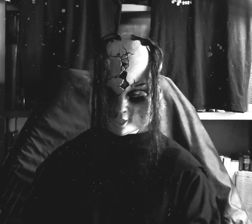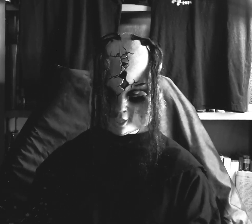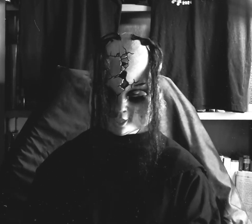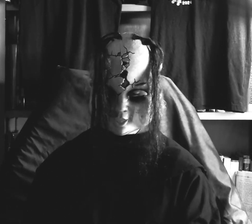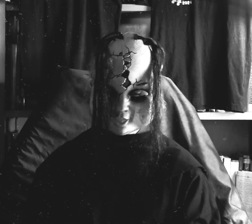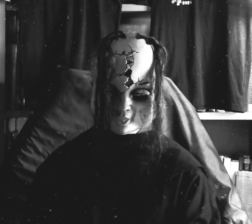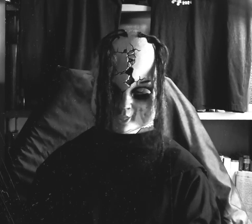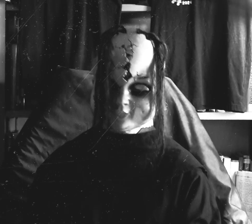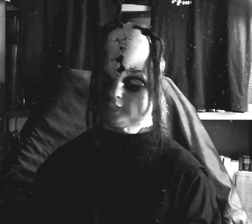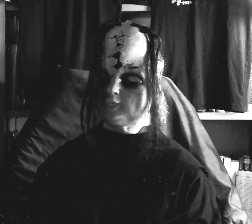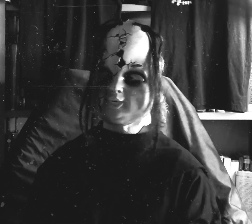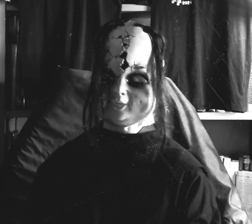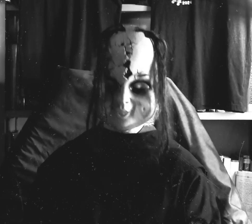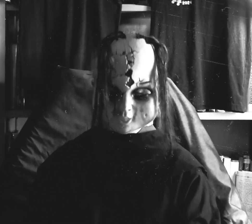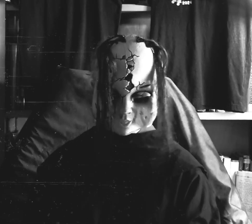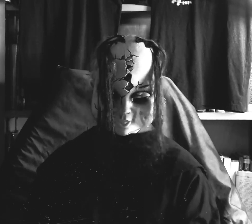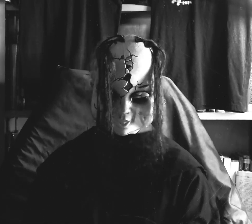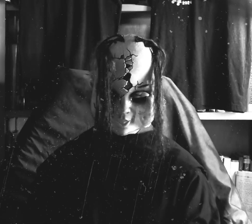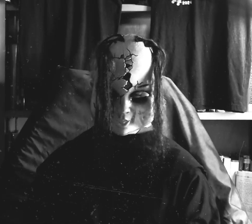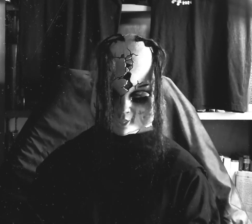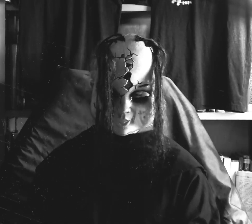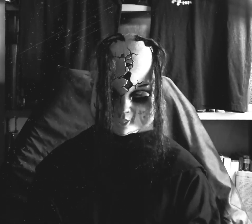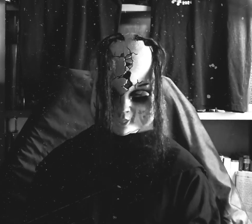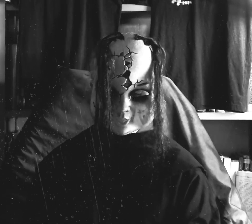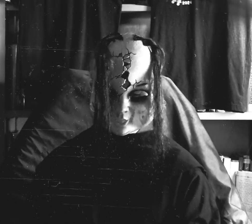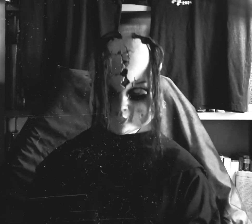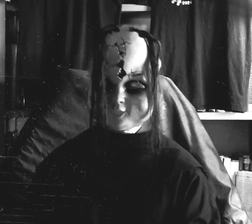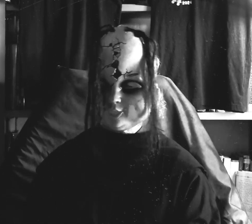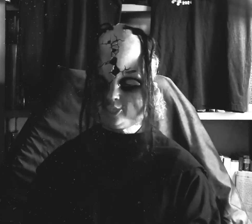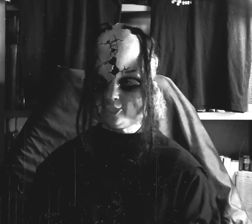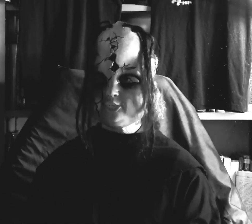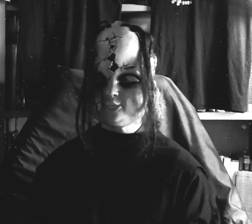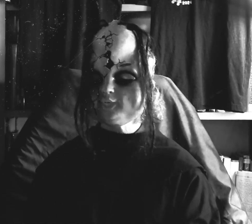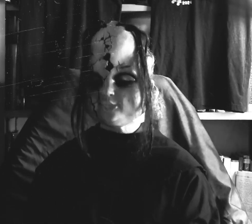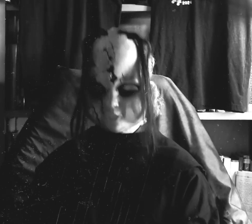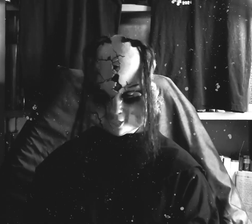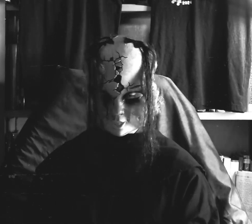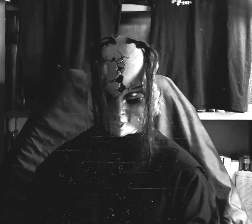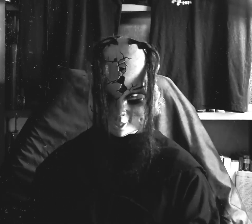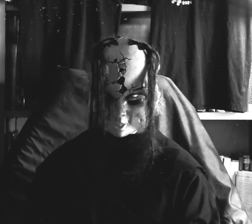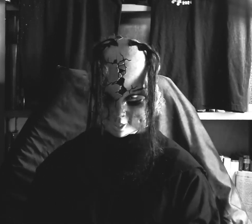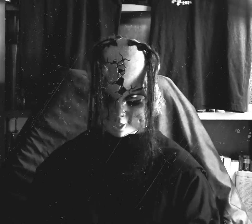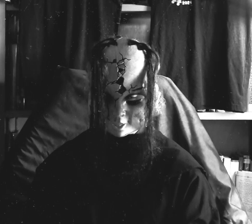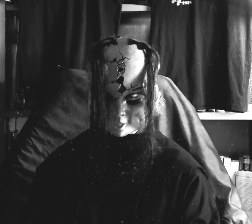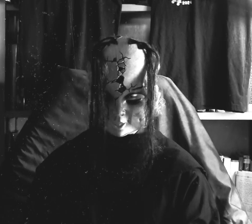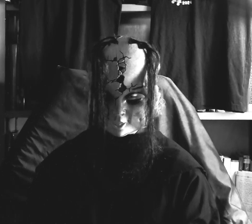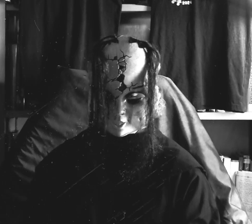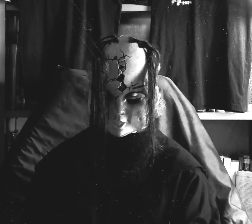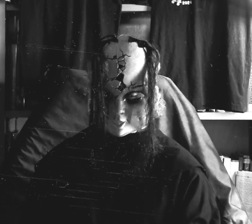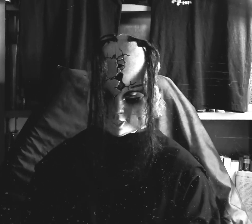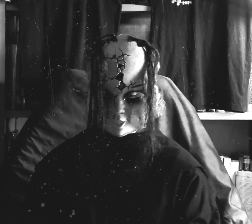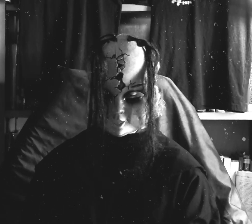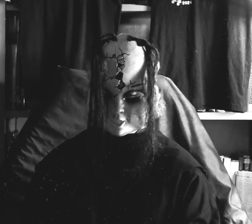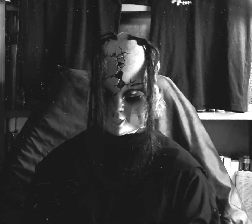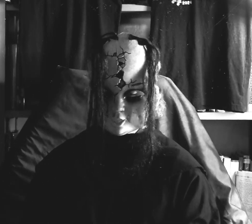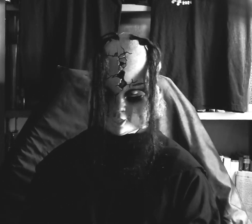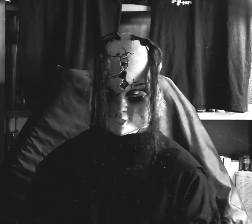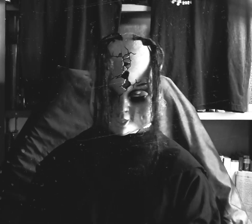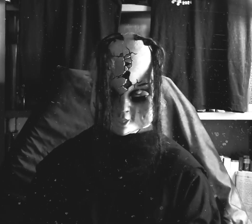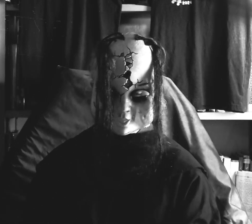river, dressed in a long robe, the way they had dressed Maria for her burial. On many a dark night, they